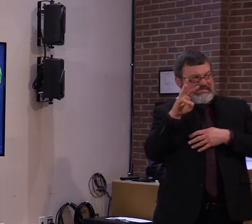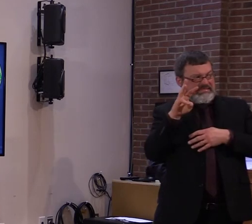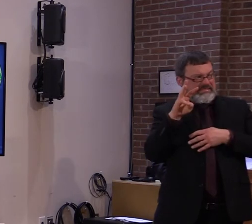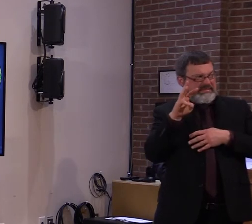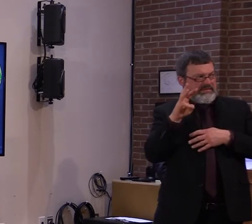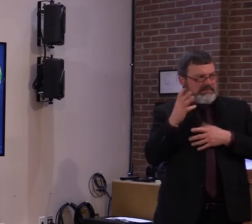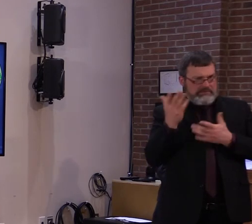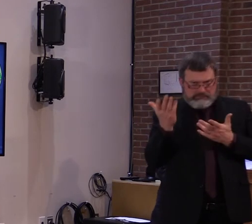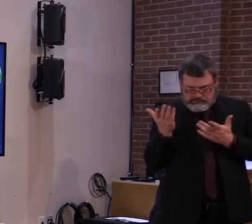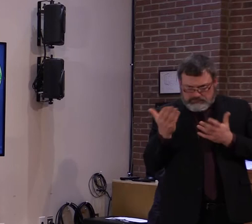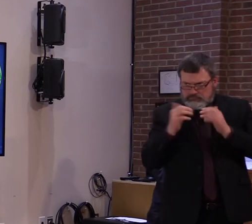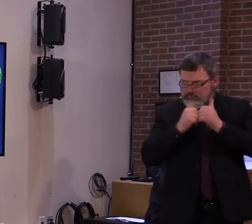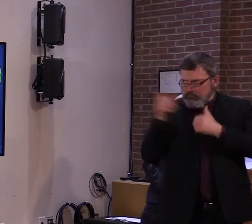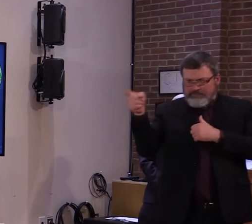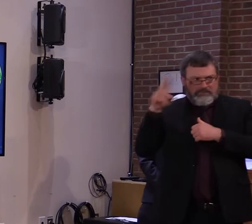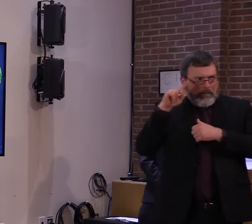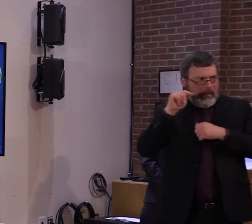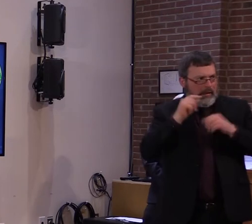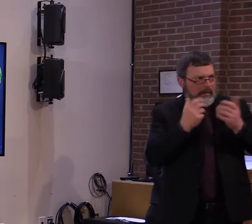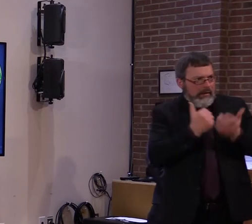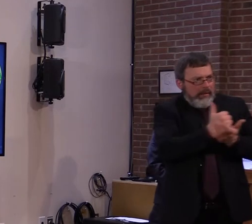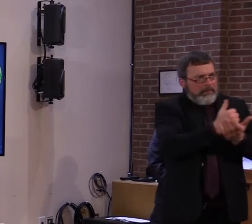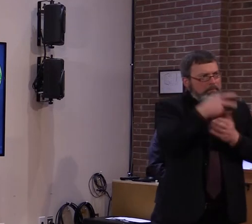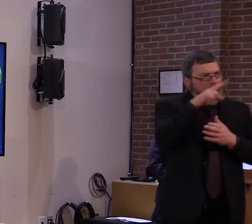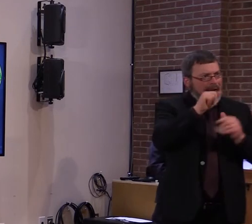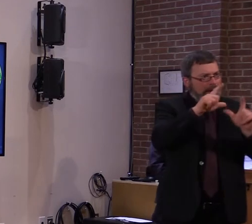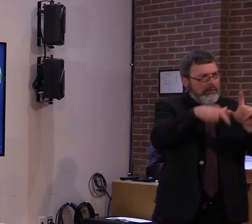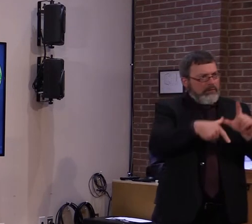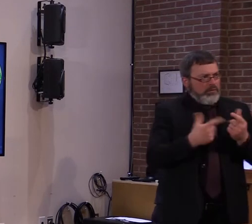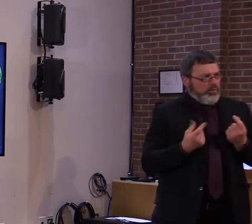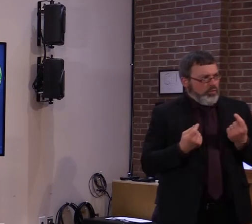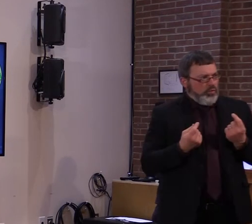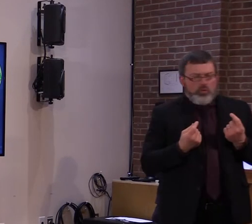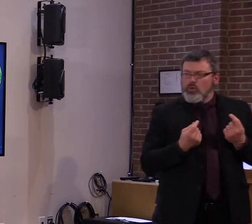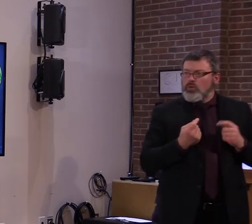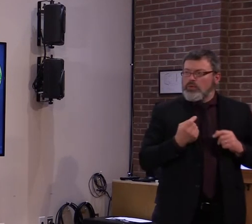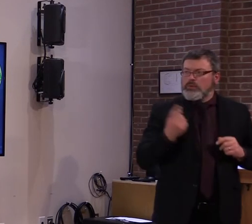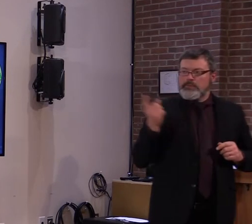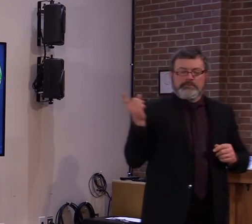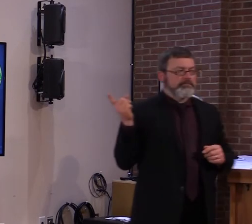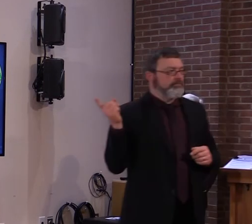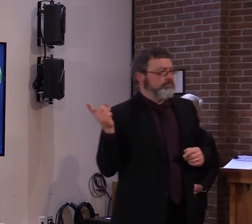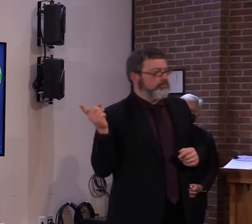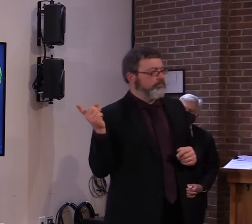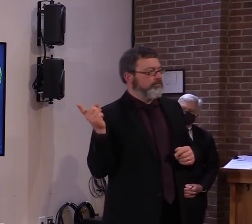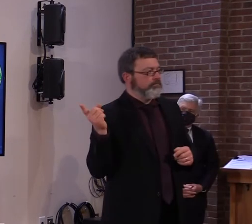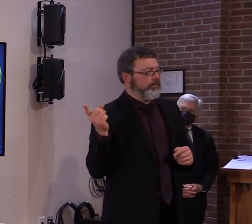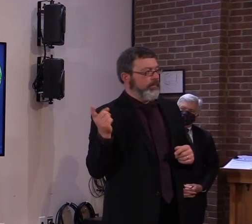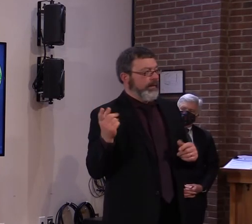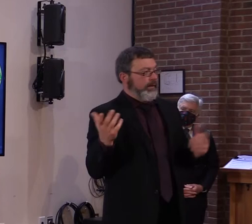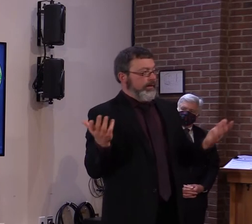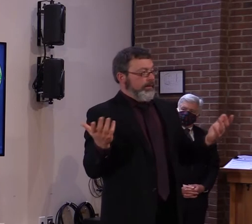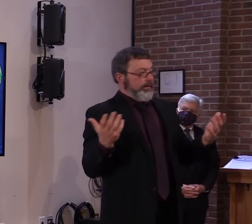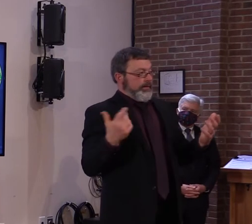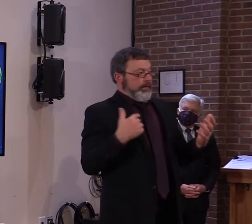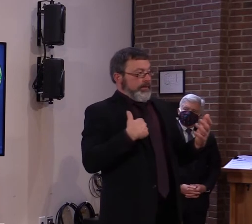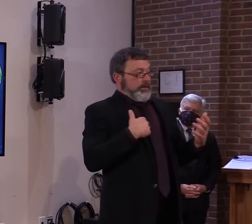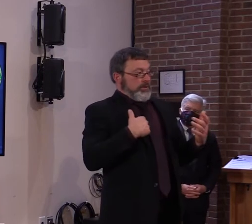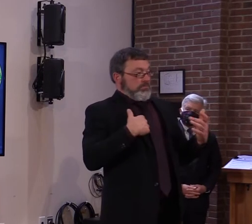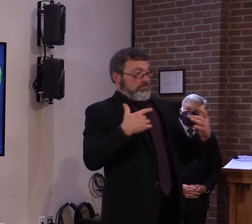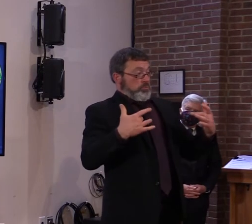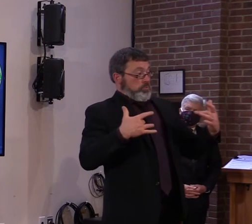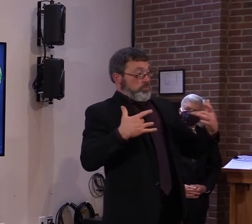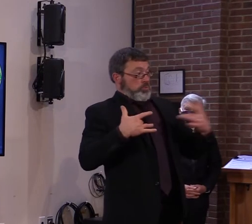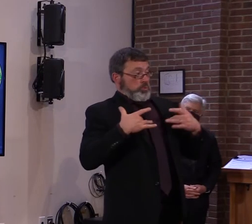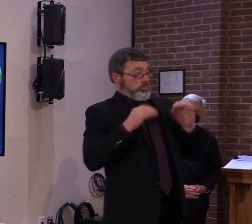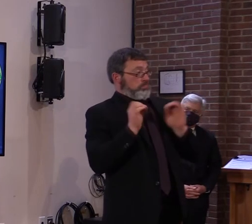preparing potentially for more programs? Yeah, well again, you know, I've been concerned about the methods used in terms of determining